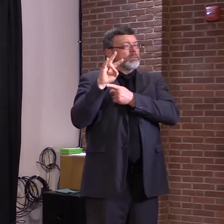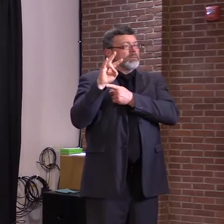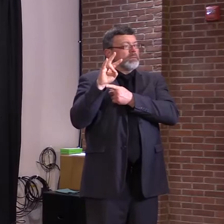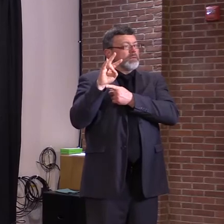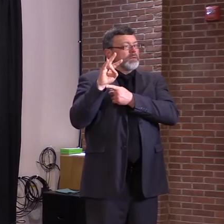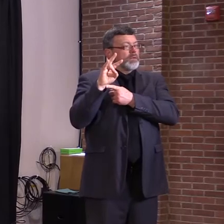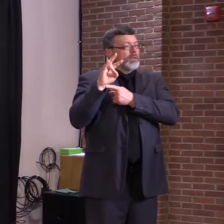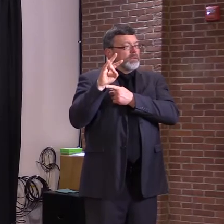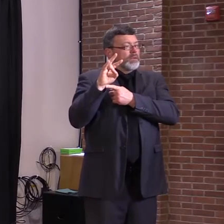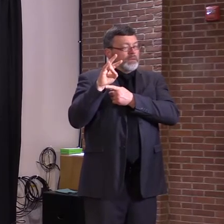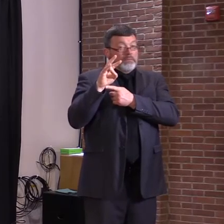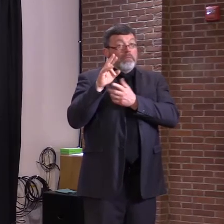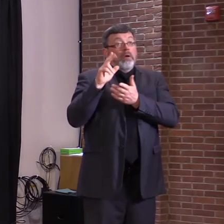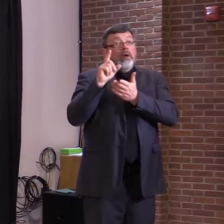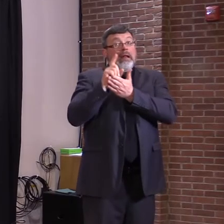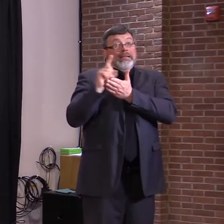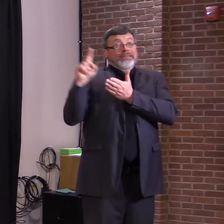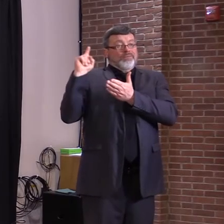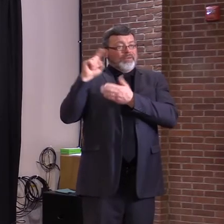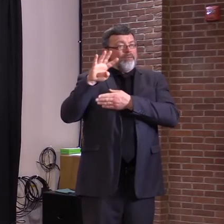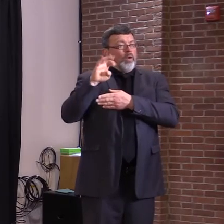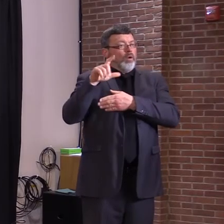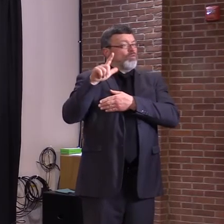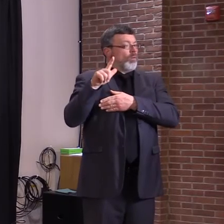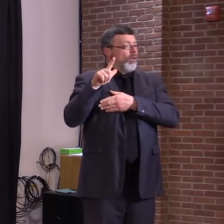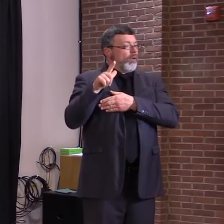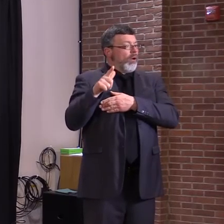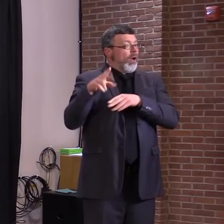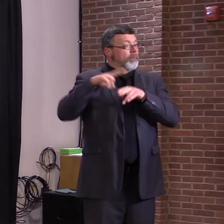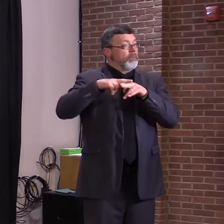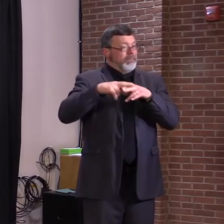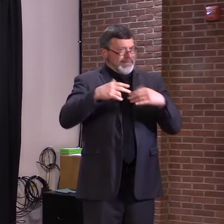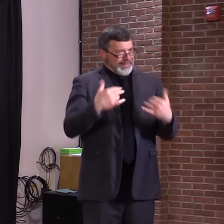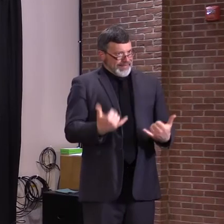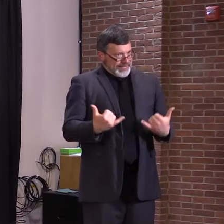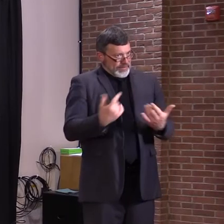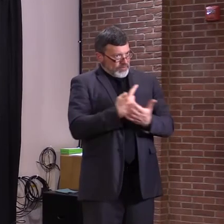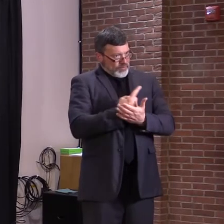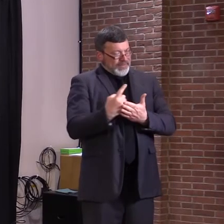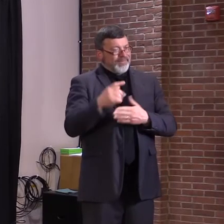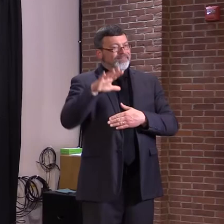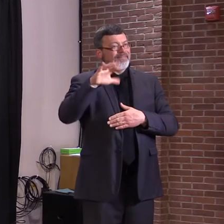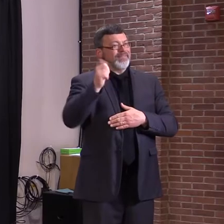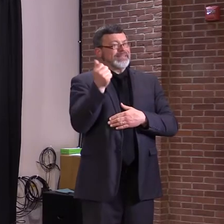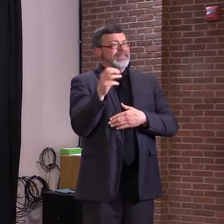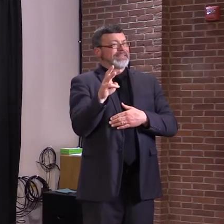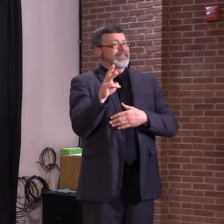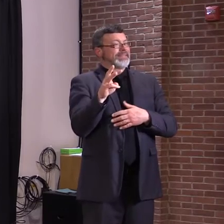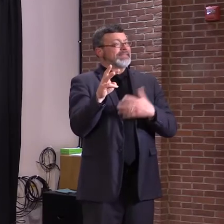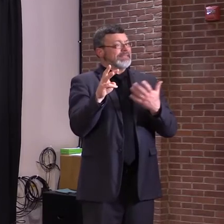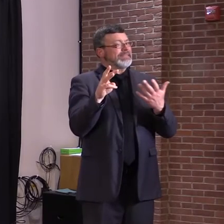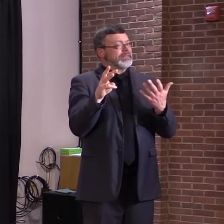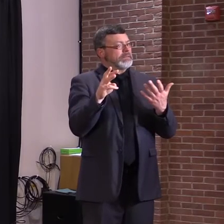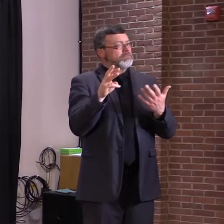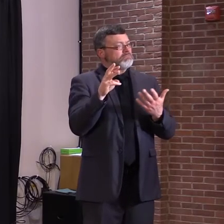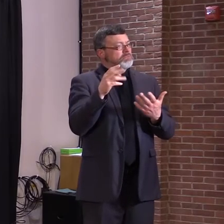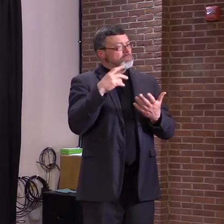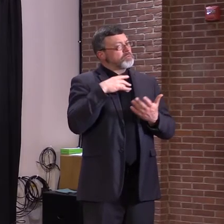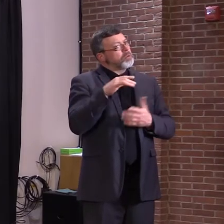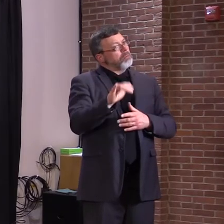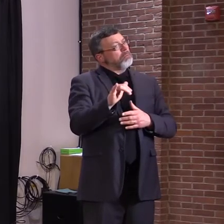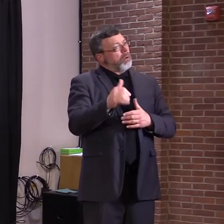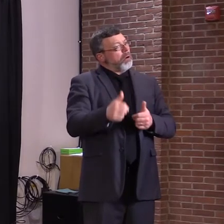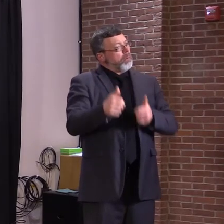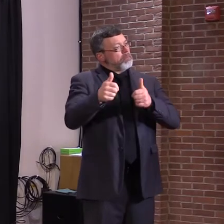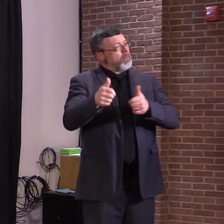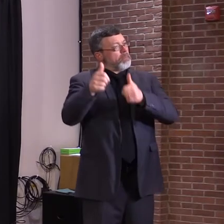421, and this week 516. So it reflects what we think we're seeing through other data, that